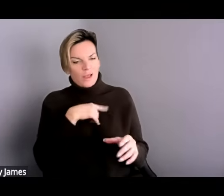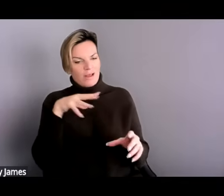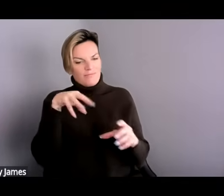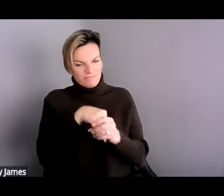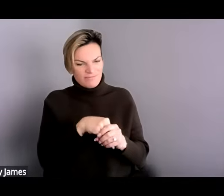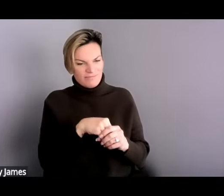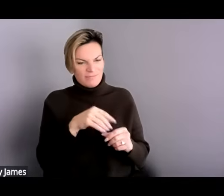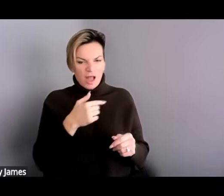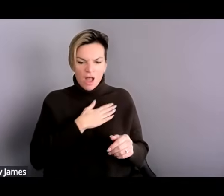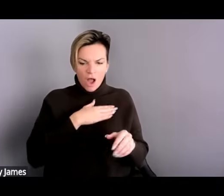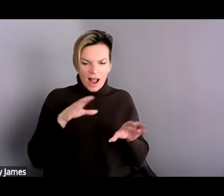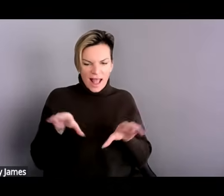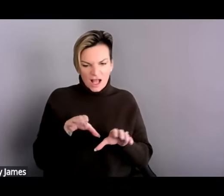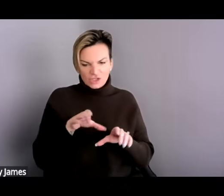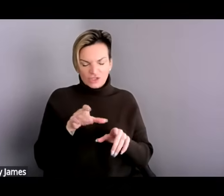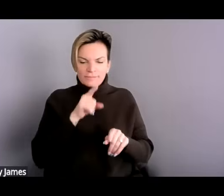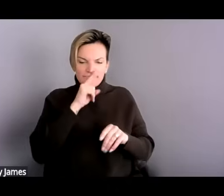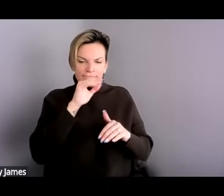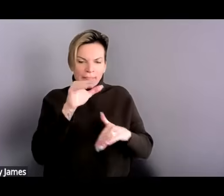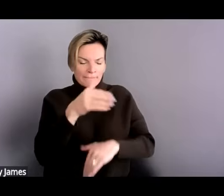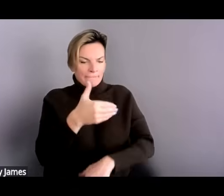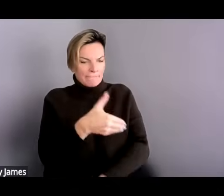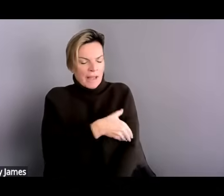are limited to, or